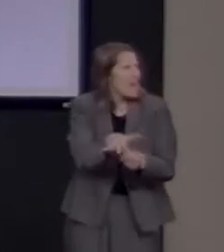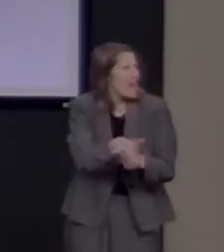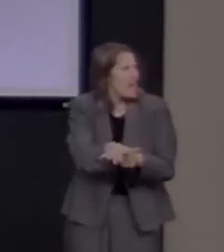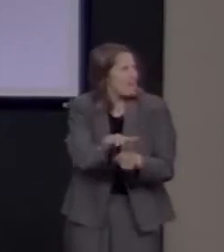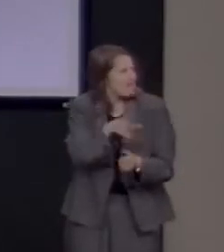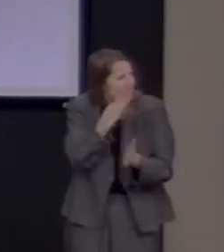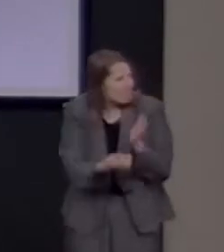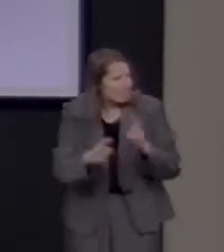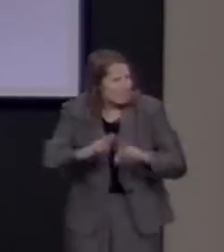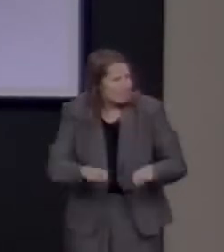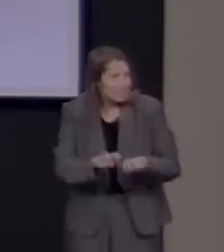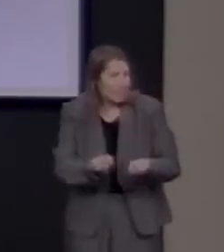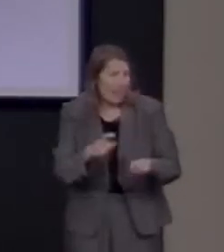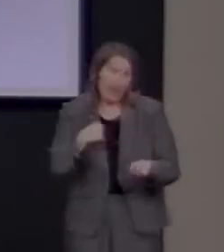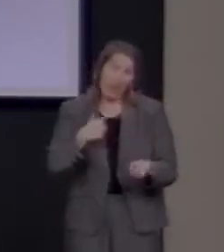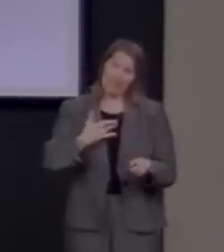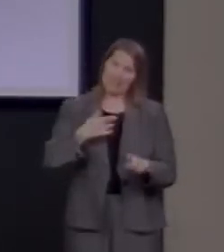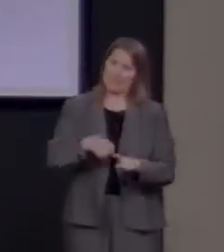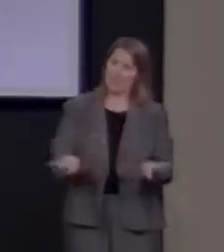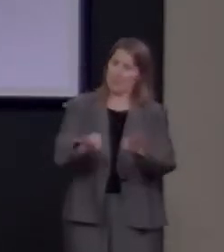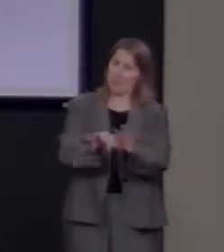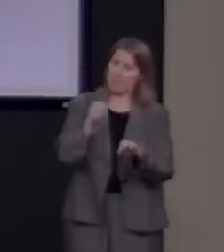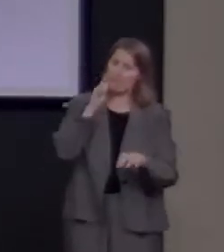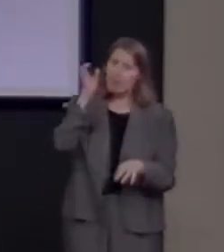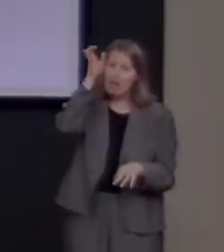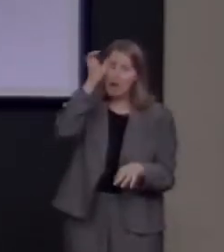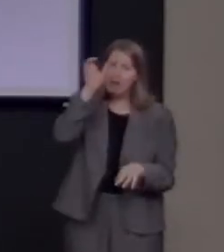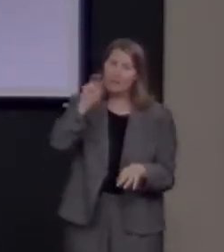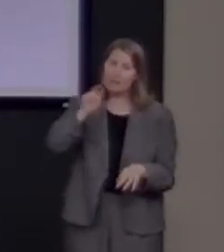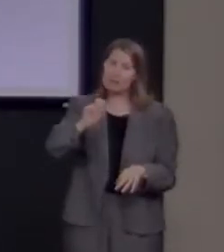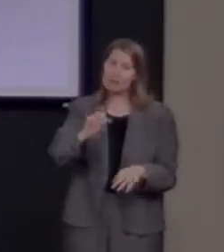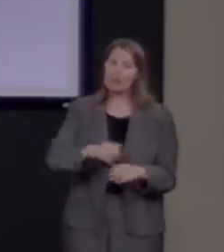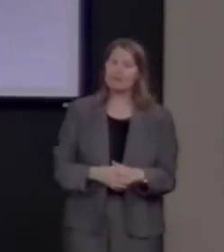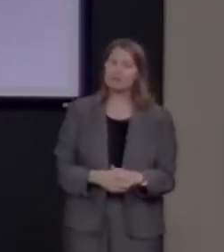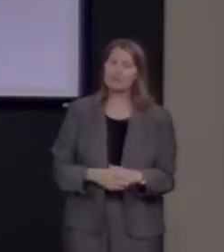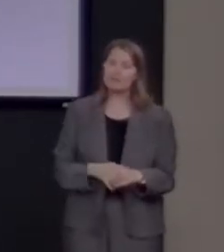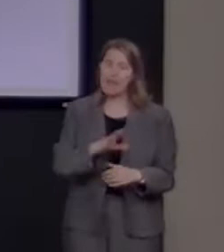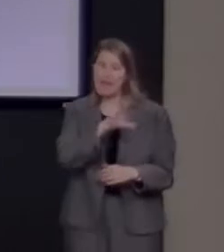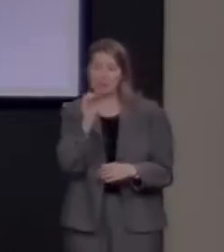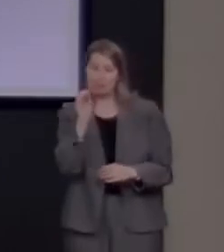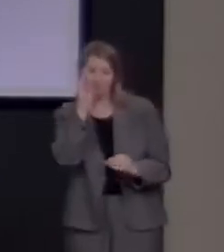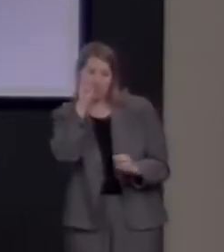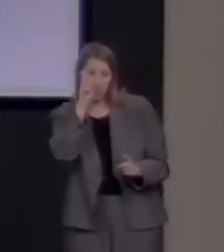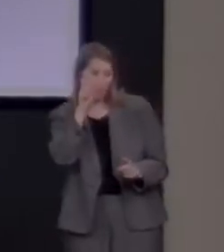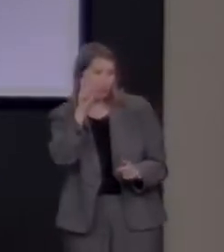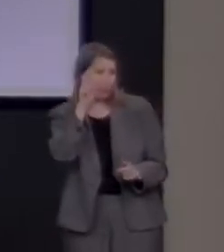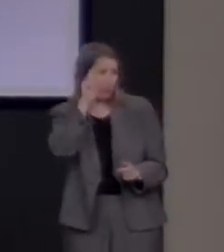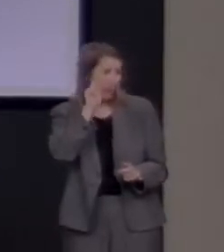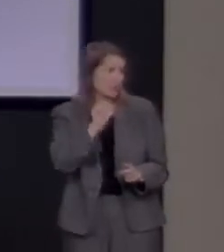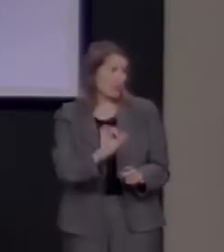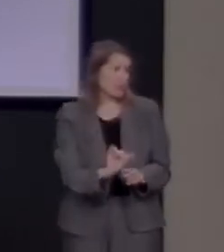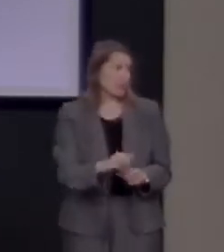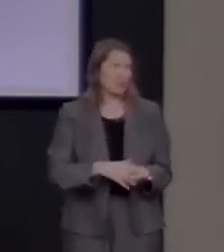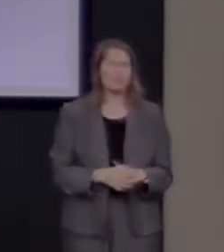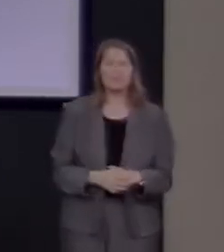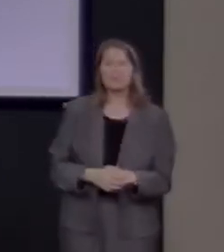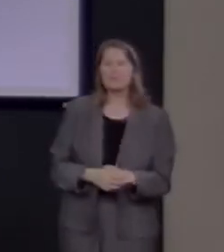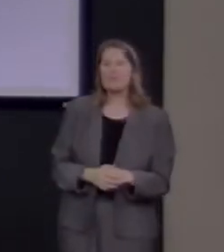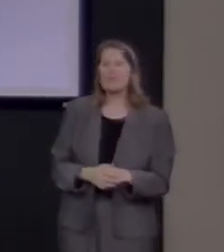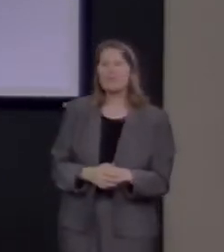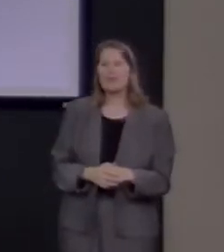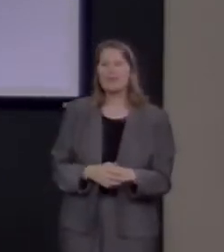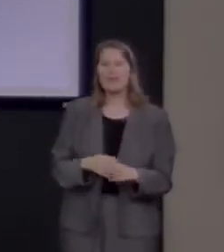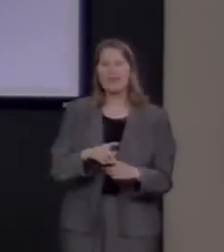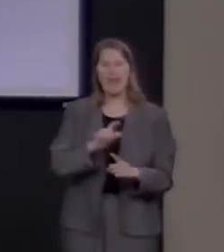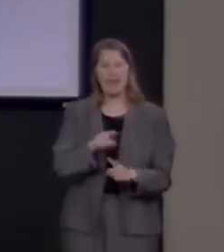become increasingly more important in cognitive neuroscience and in educational neuroscience to constraint question, is